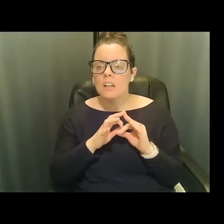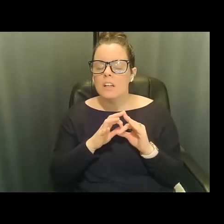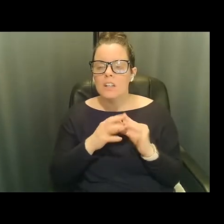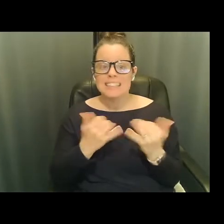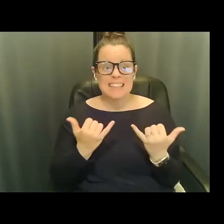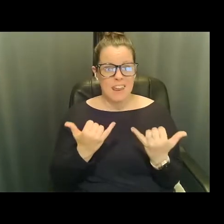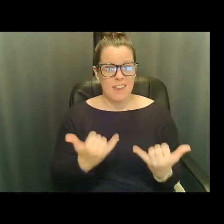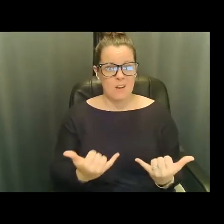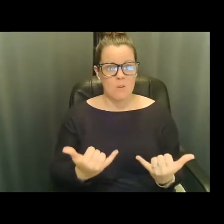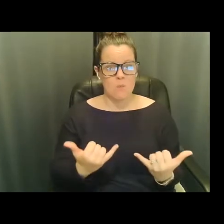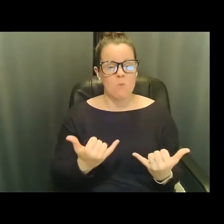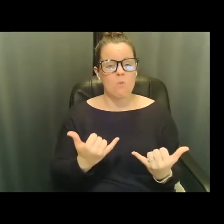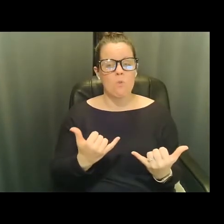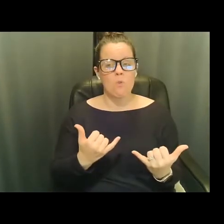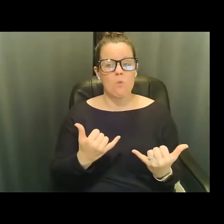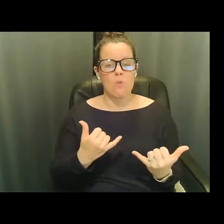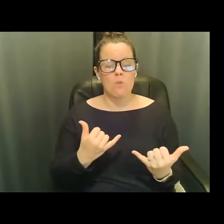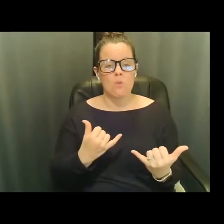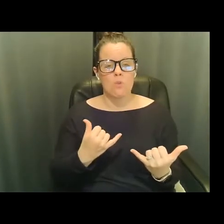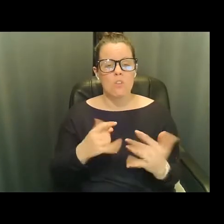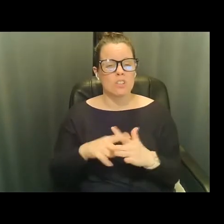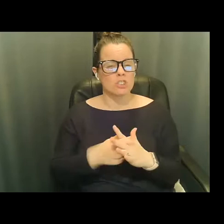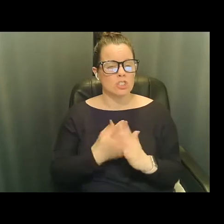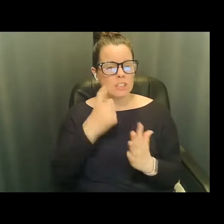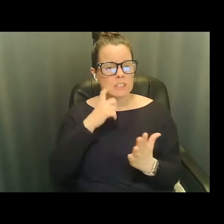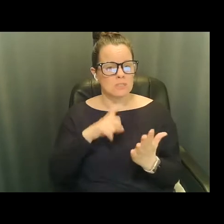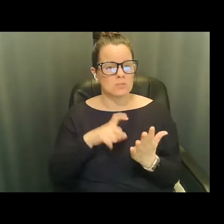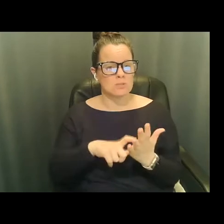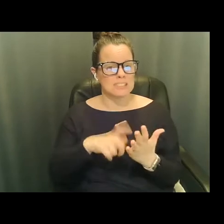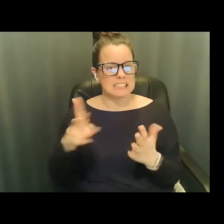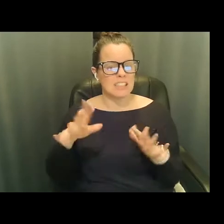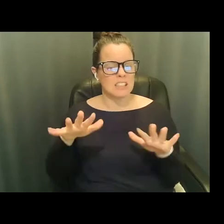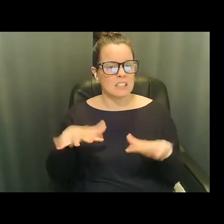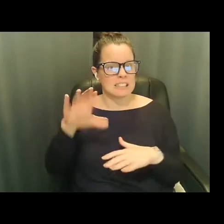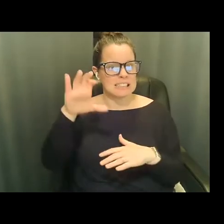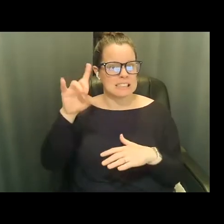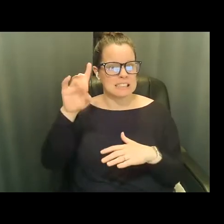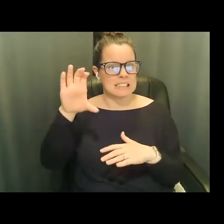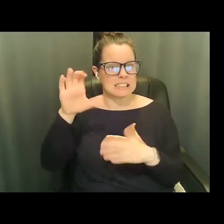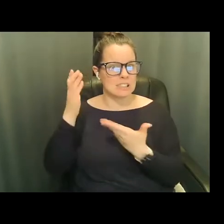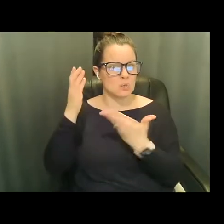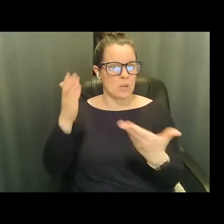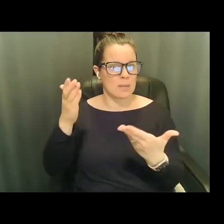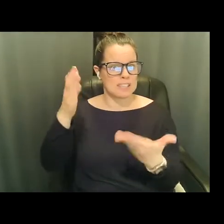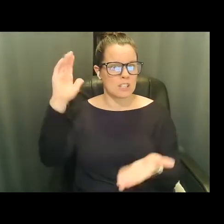now that we're starting to see some relaxation of CDC recommendations,